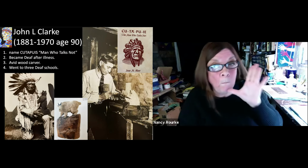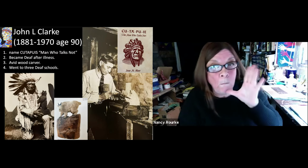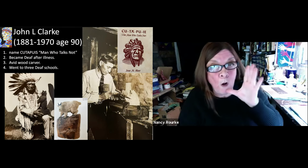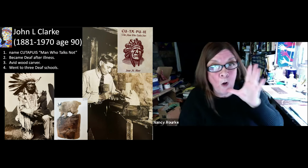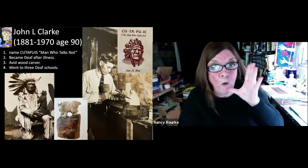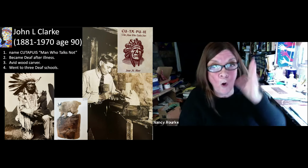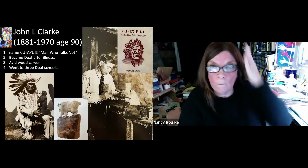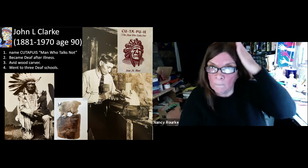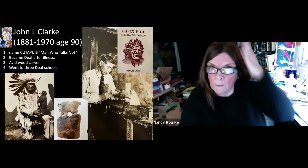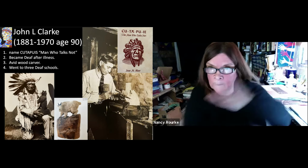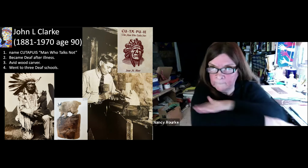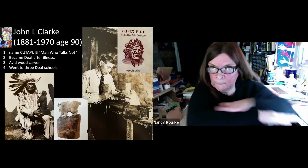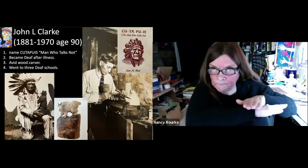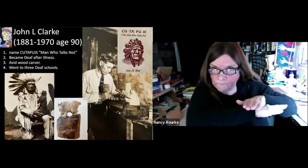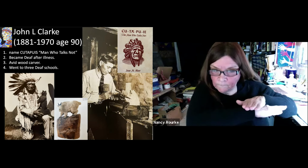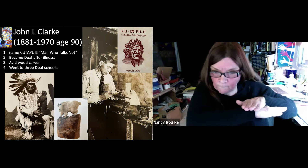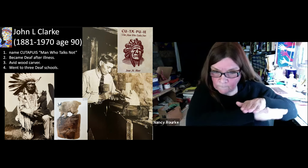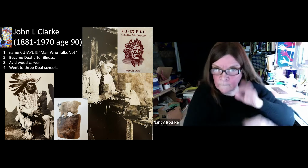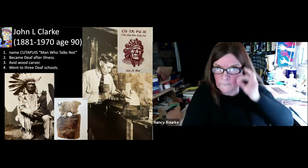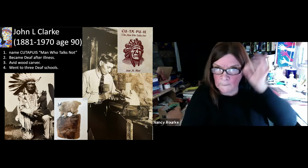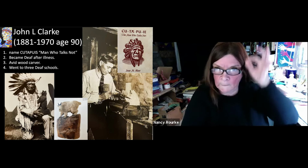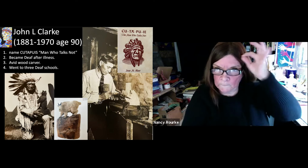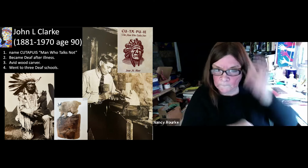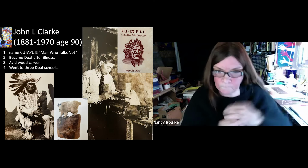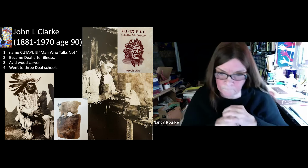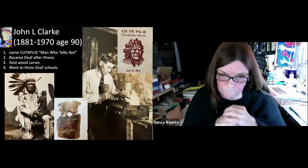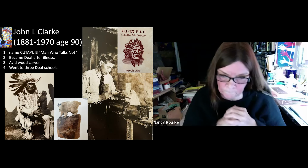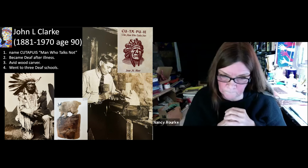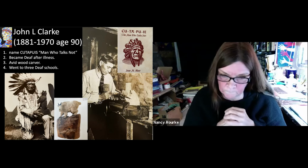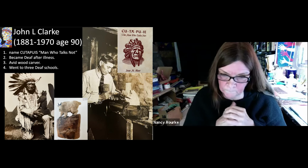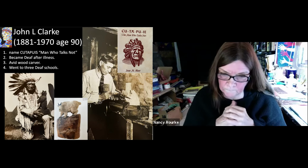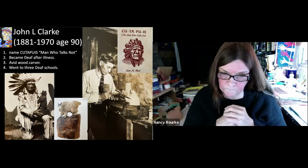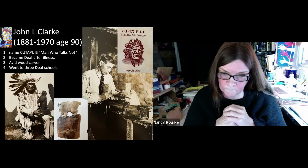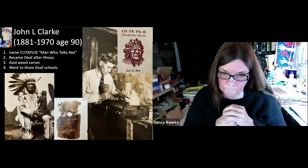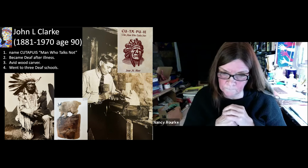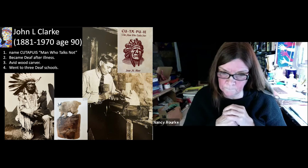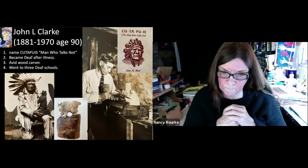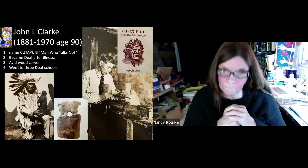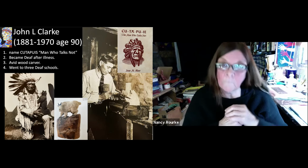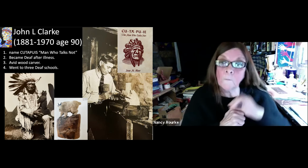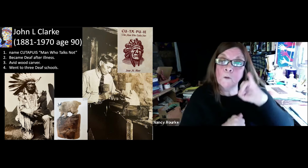John's father was Scottish. And his mother. Was Blackfoot.